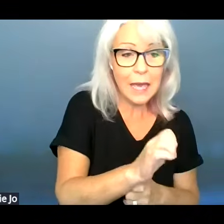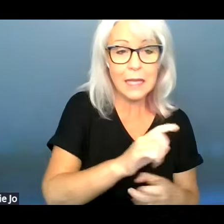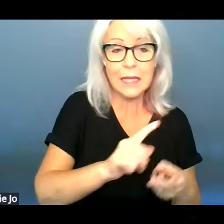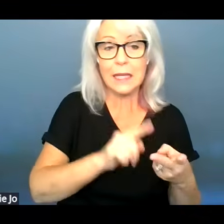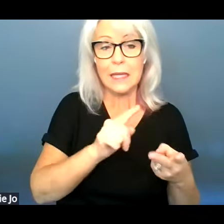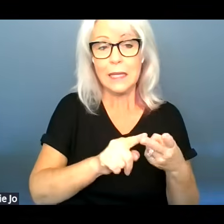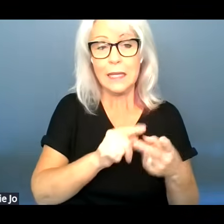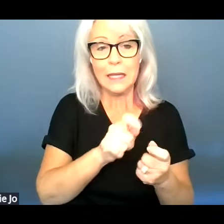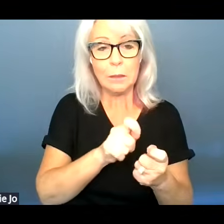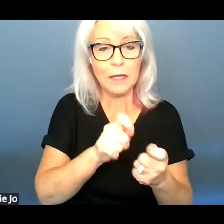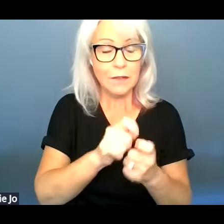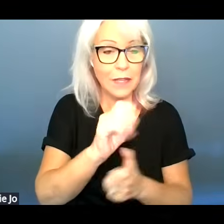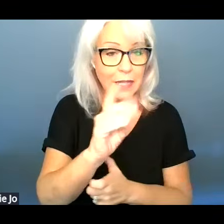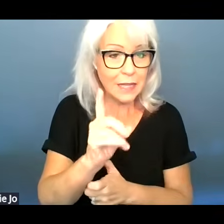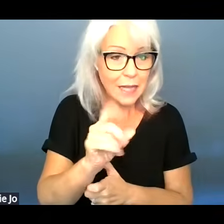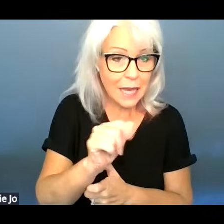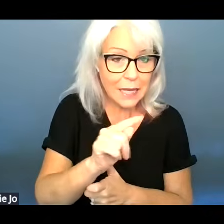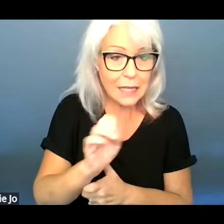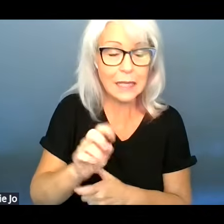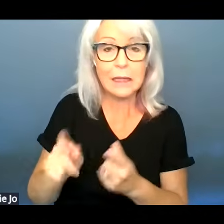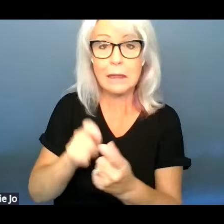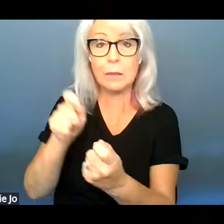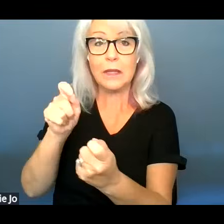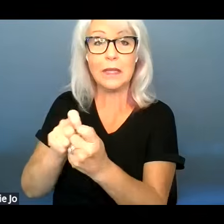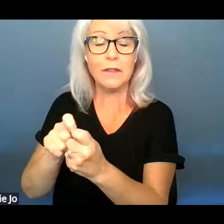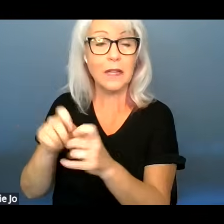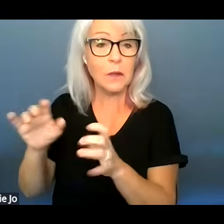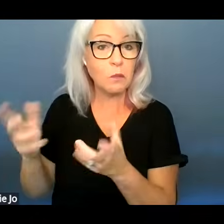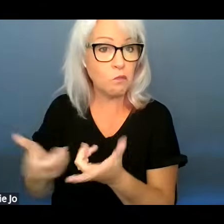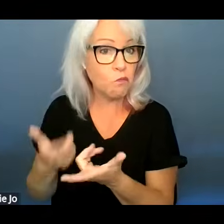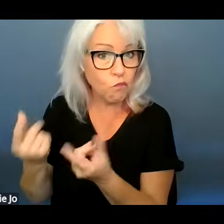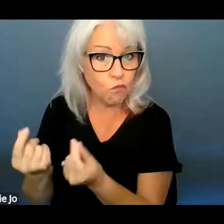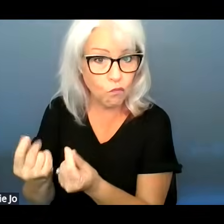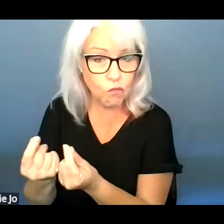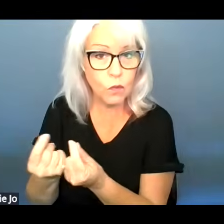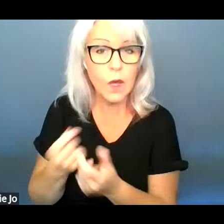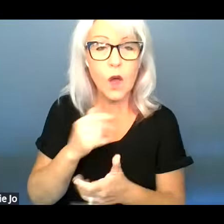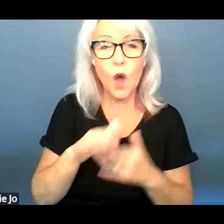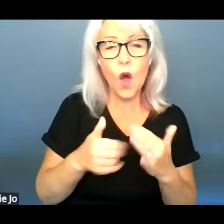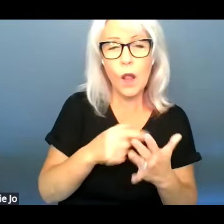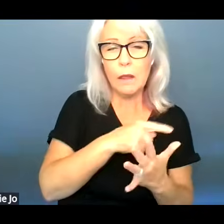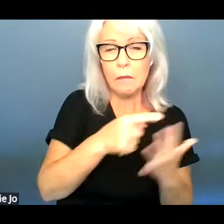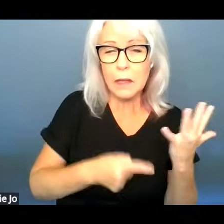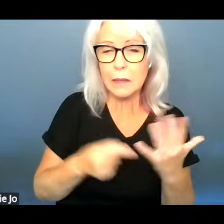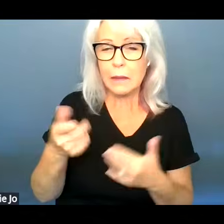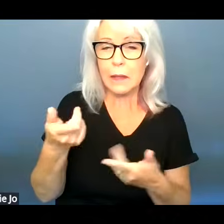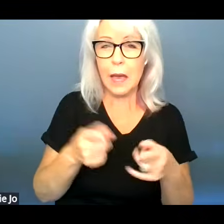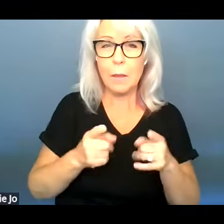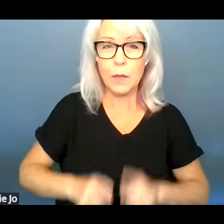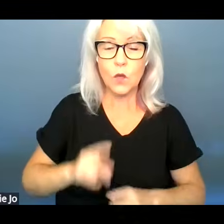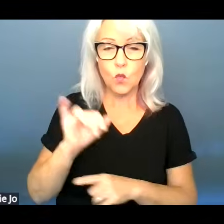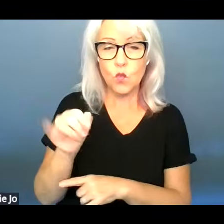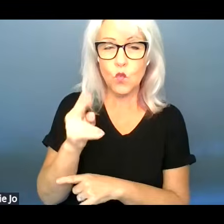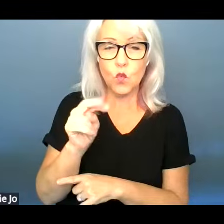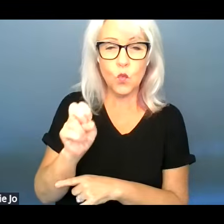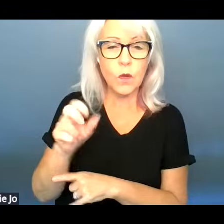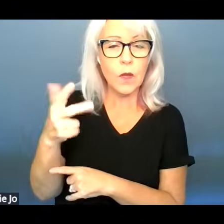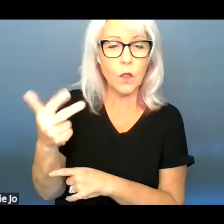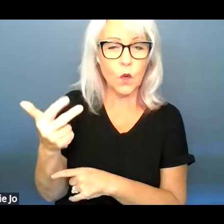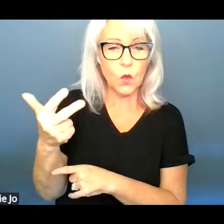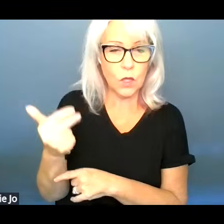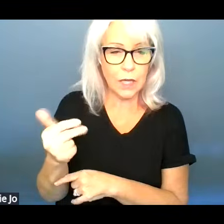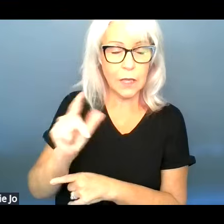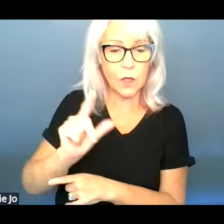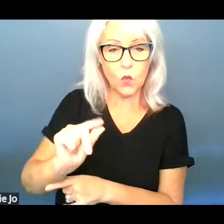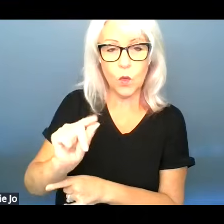A plea was entered in a named case, and all this stuff happened on June 13th of 2025. So it's